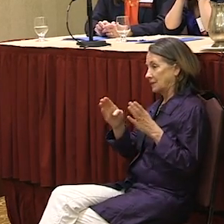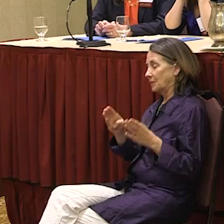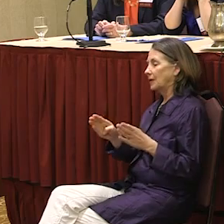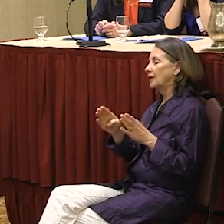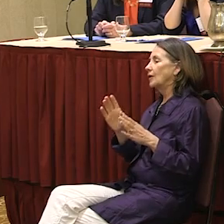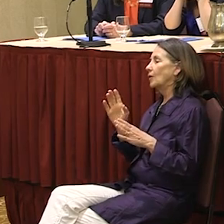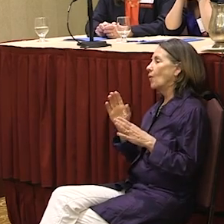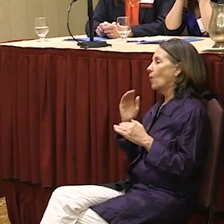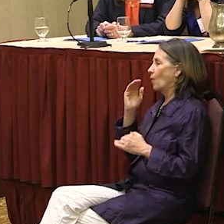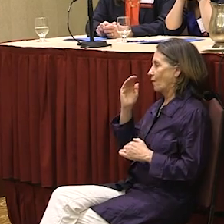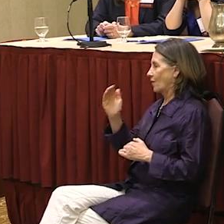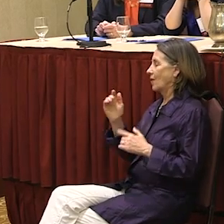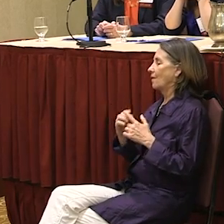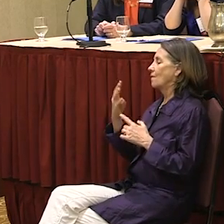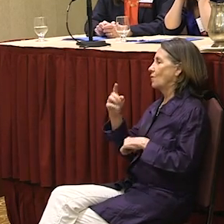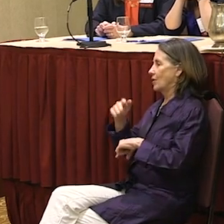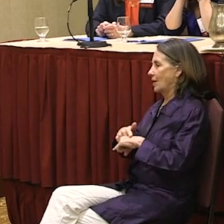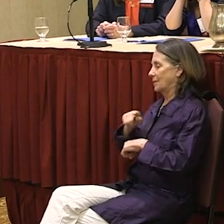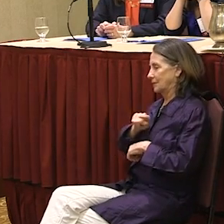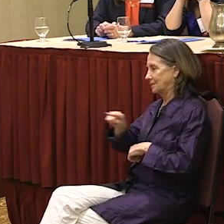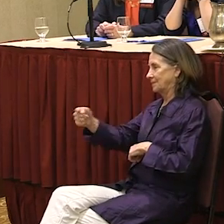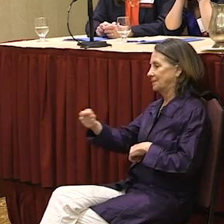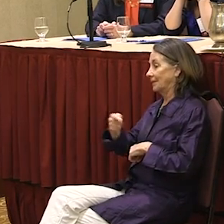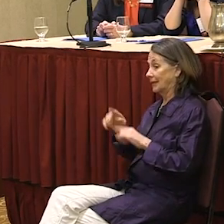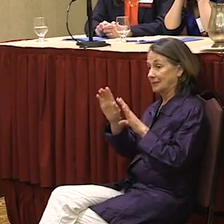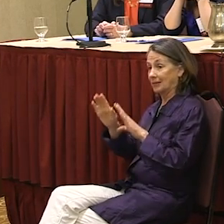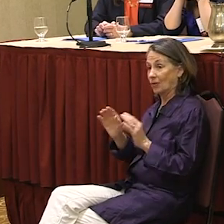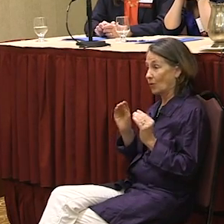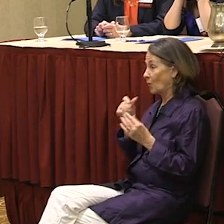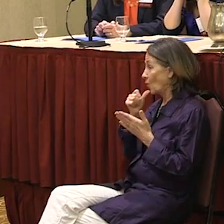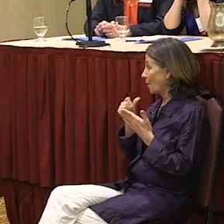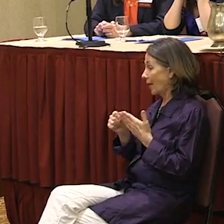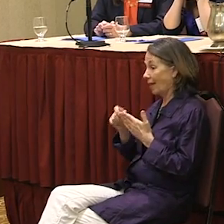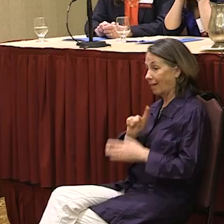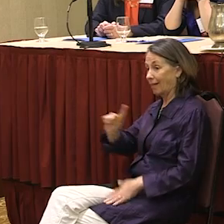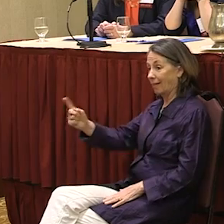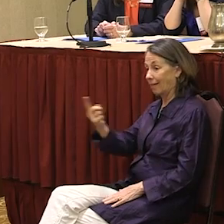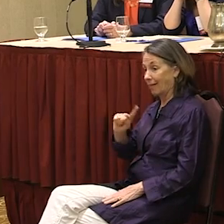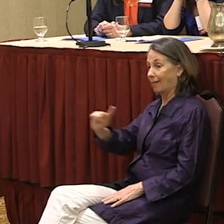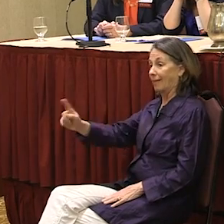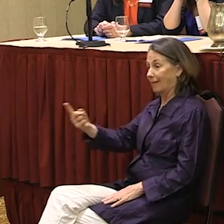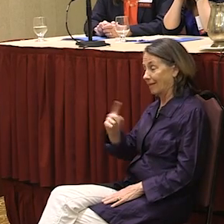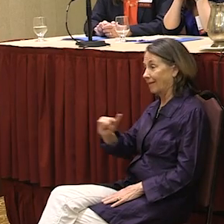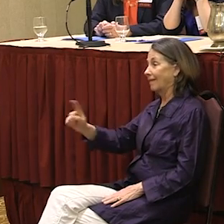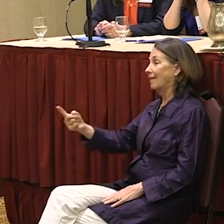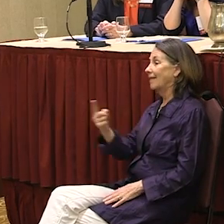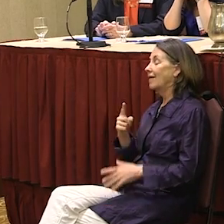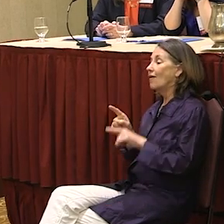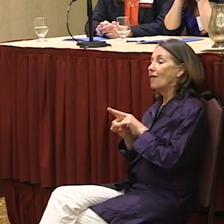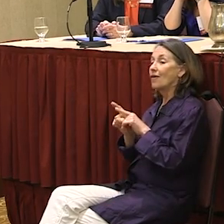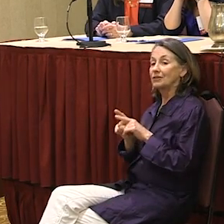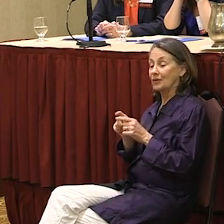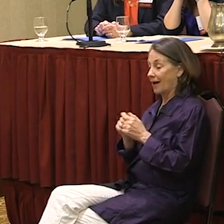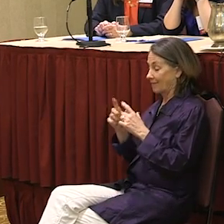he overexceeded and went 4 times. He went on Sunday when there wasn't even mail to go get. Okay? He also came